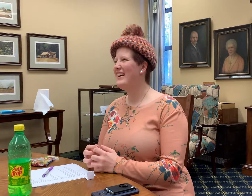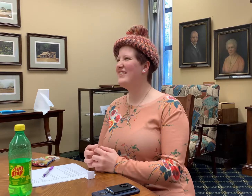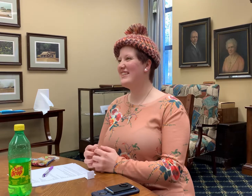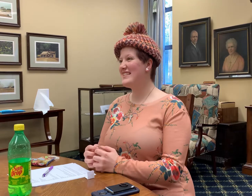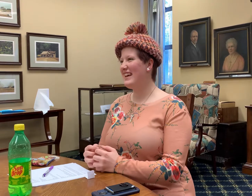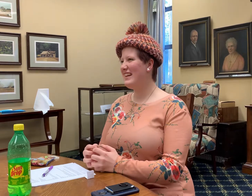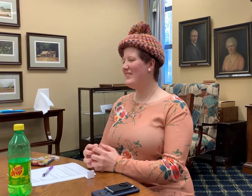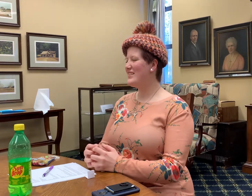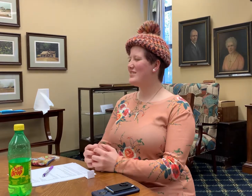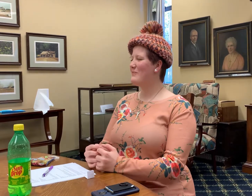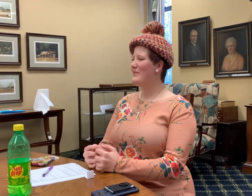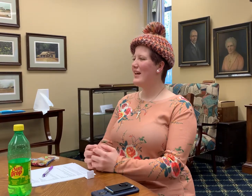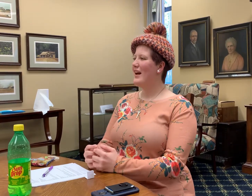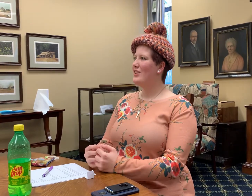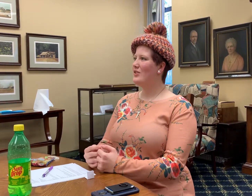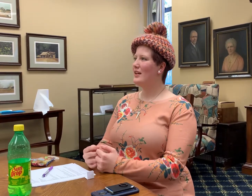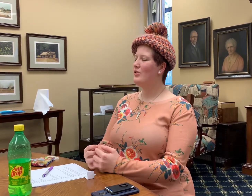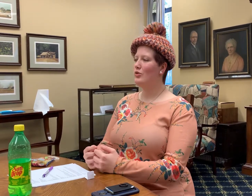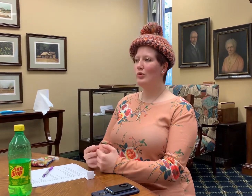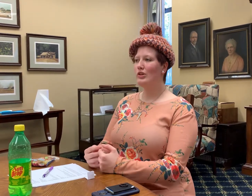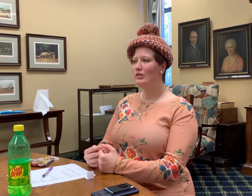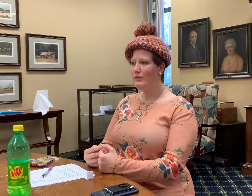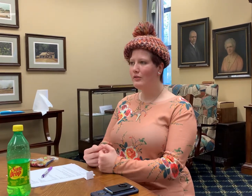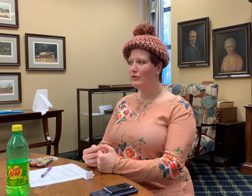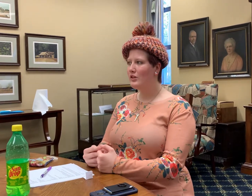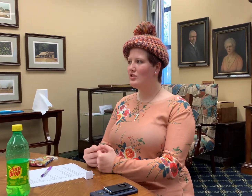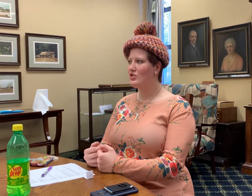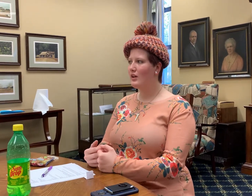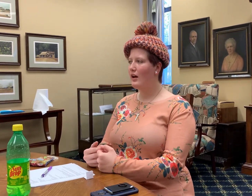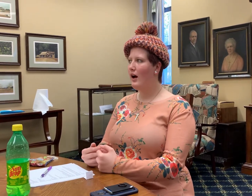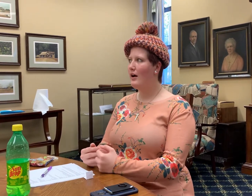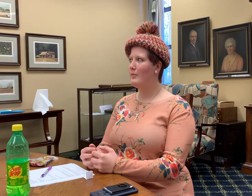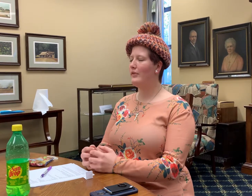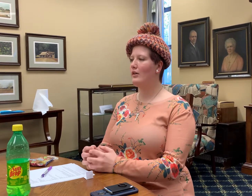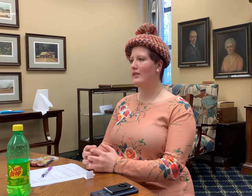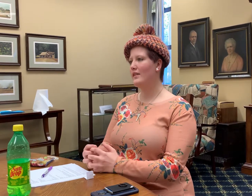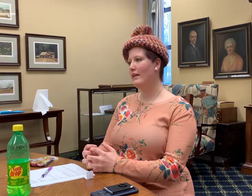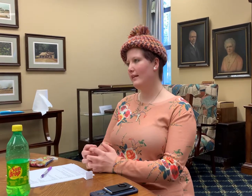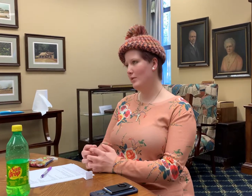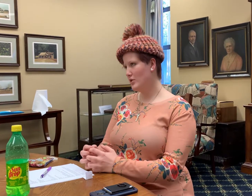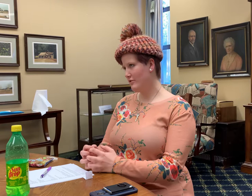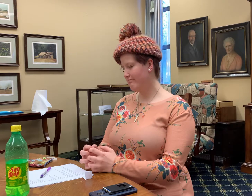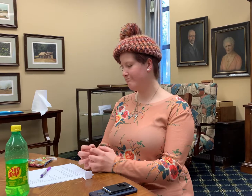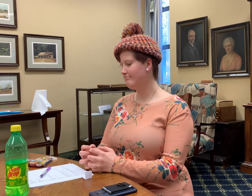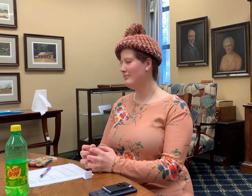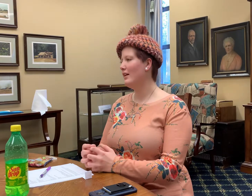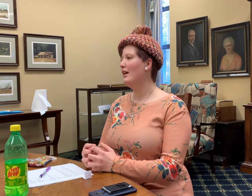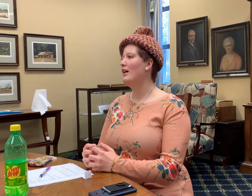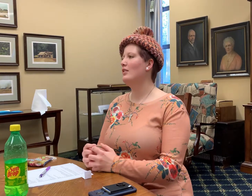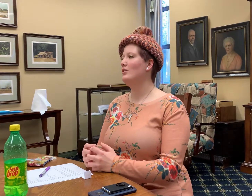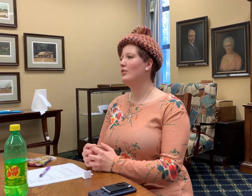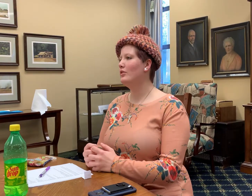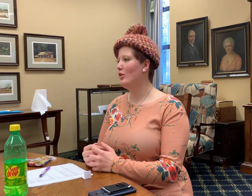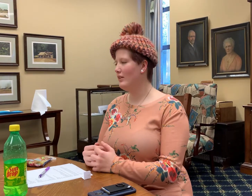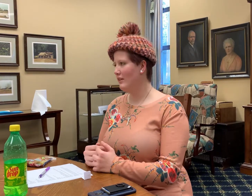French Sign Language, you can Google French songs in sign language, and you'll notice that there are